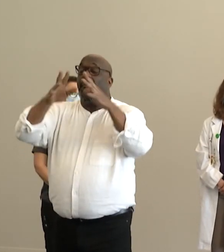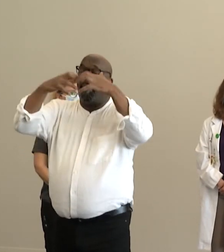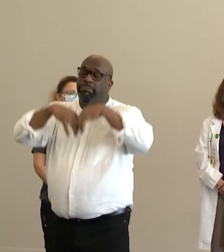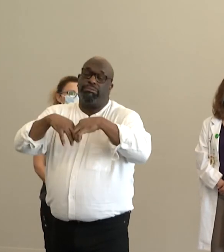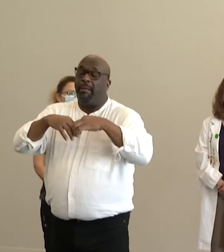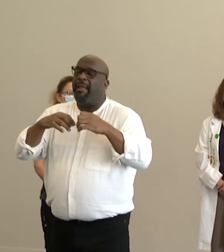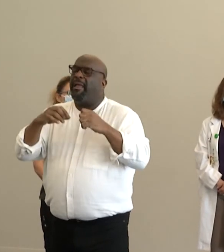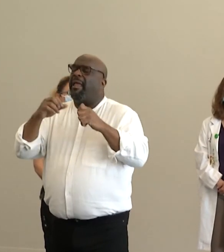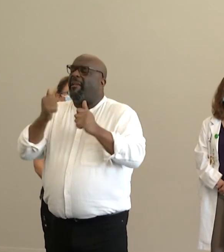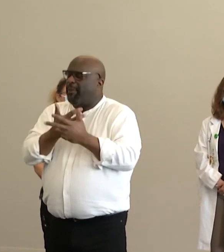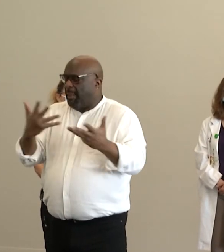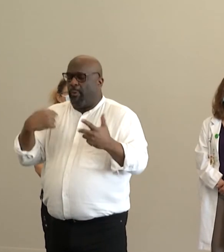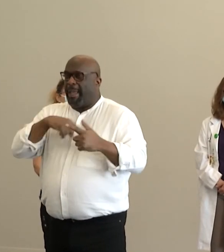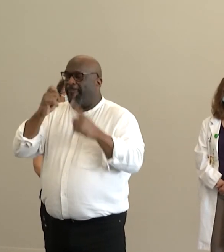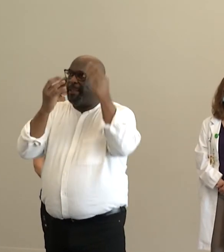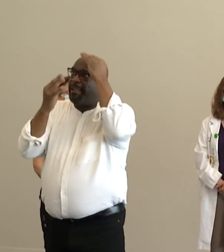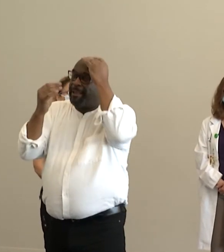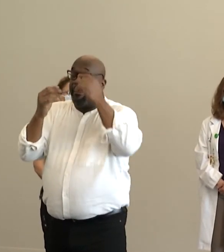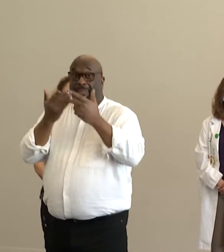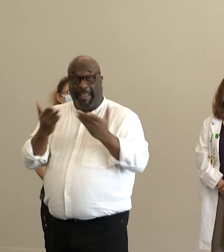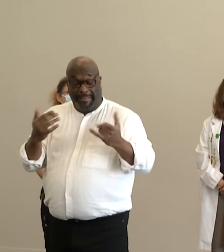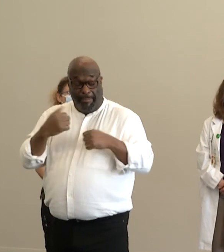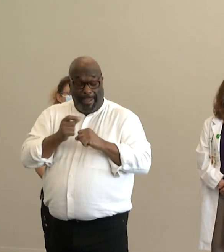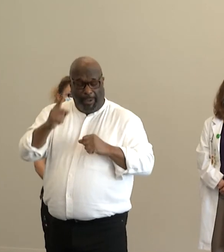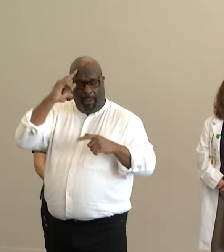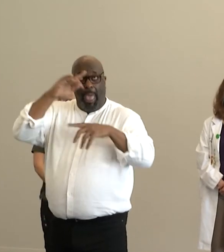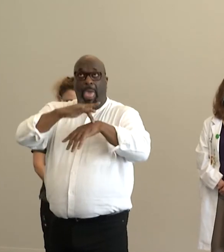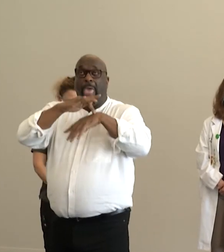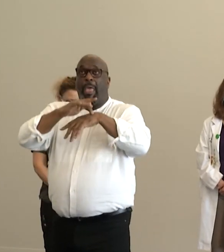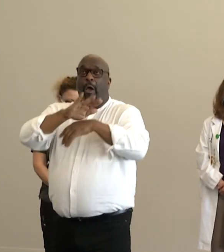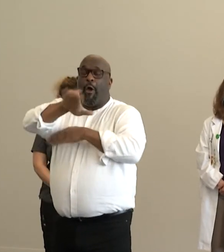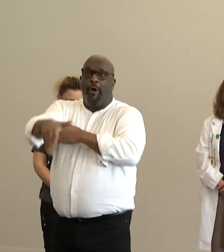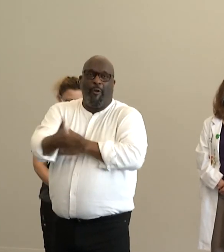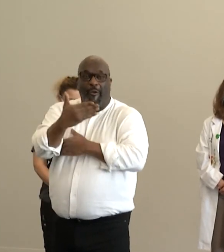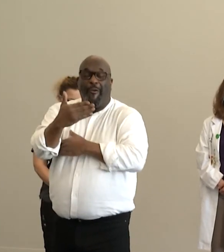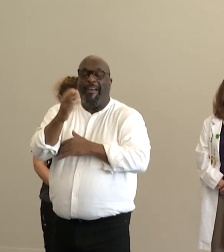that make you stay up at night.